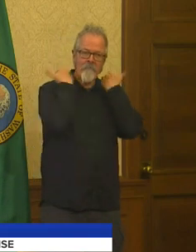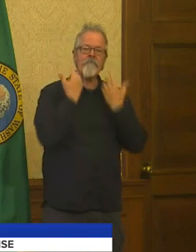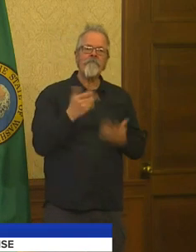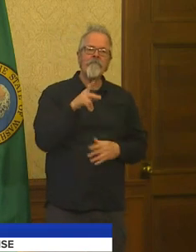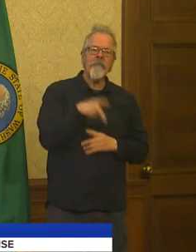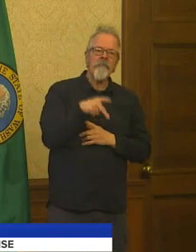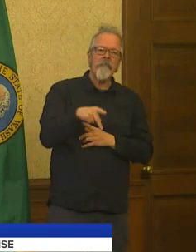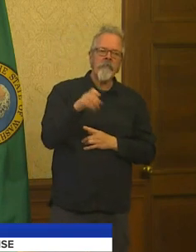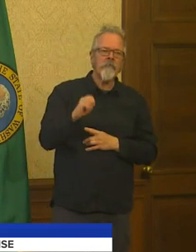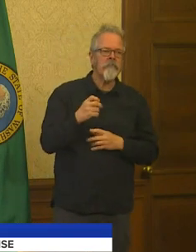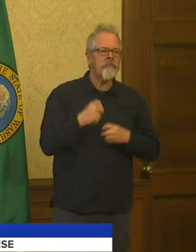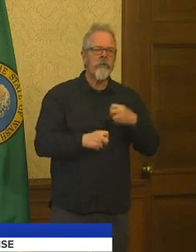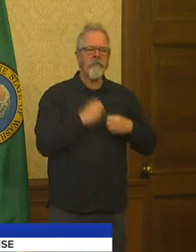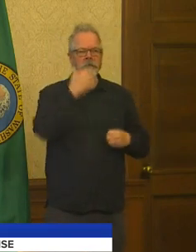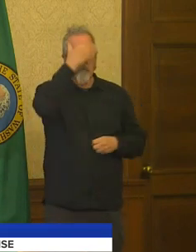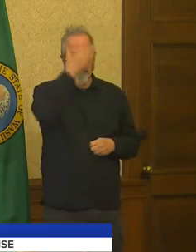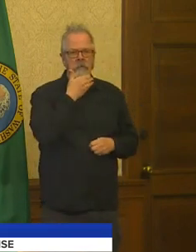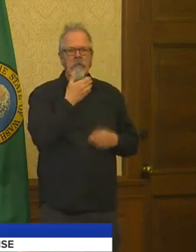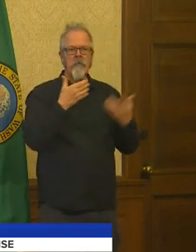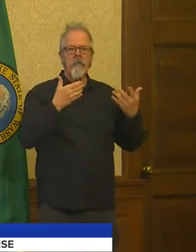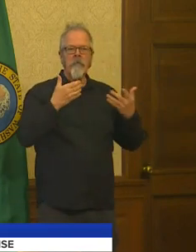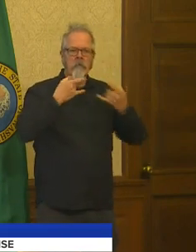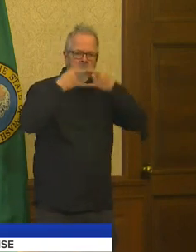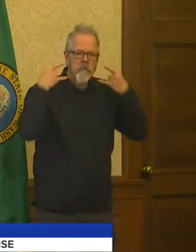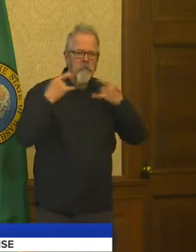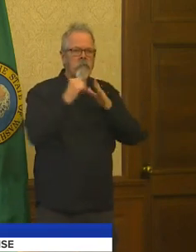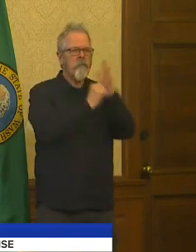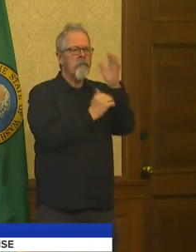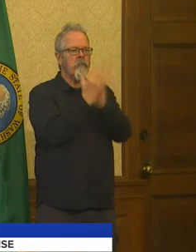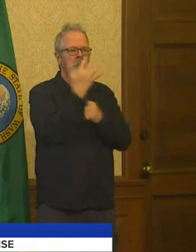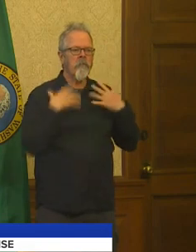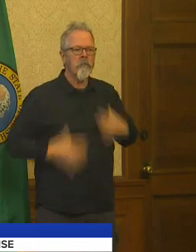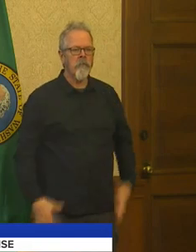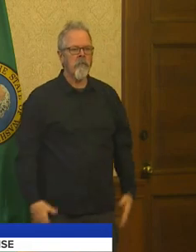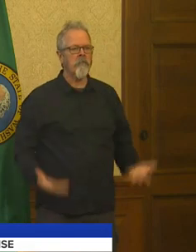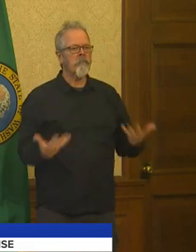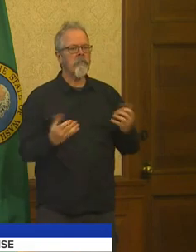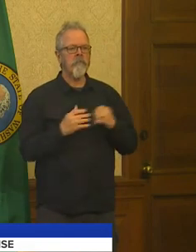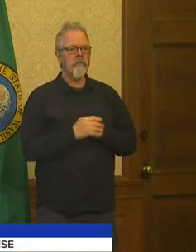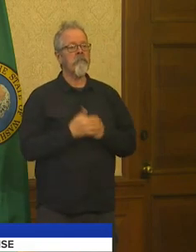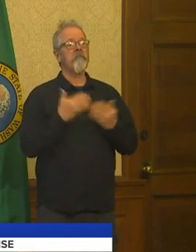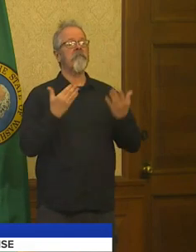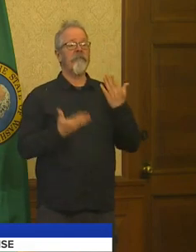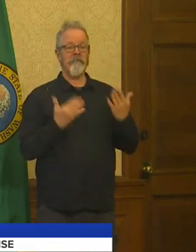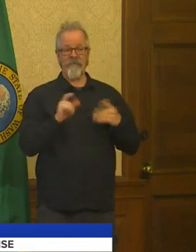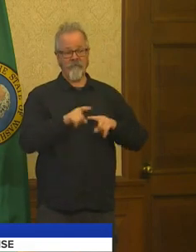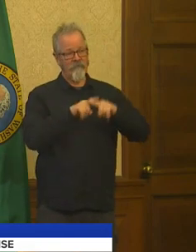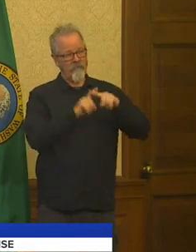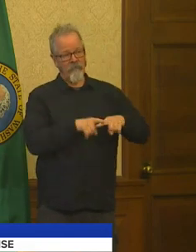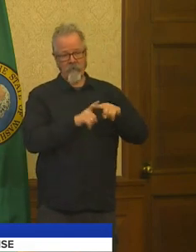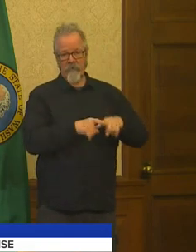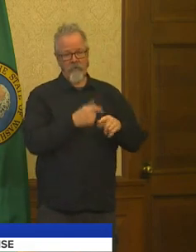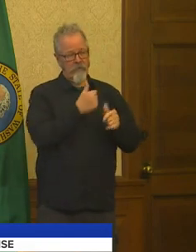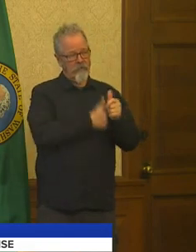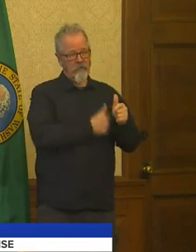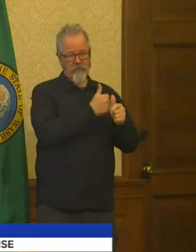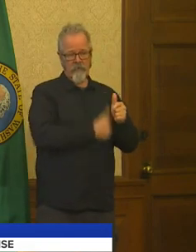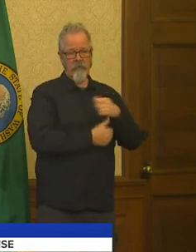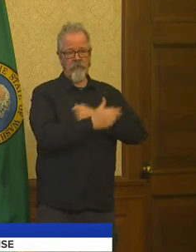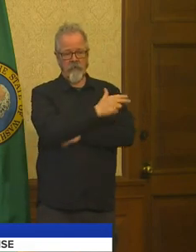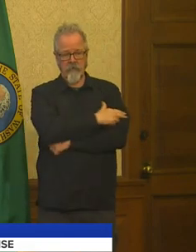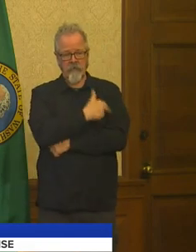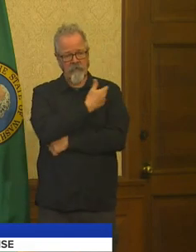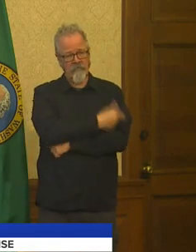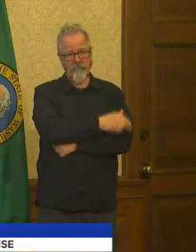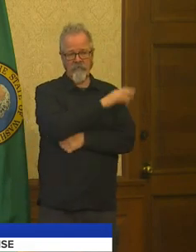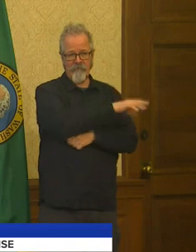hospital specific, so that if hospitals could demonstrate that there is enough PPE, that elective surgery, at least some of it,